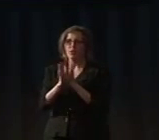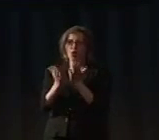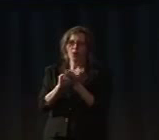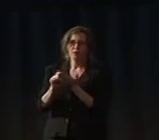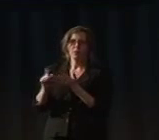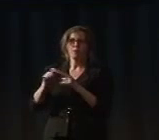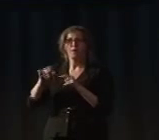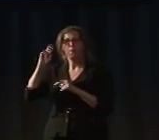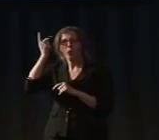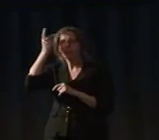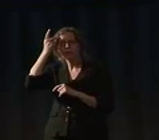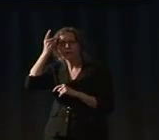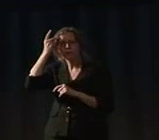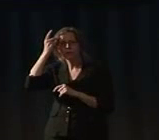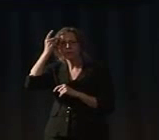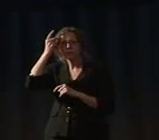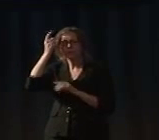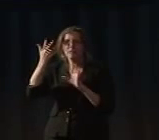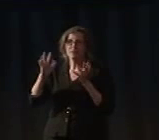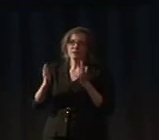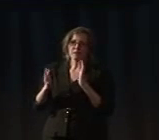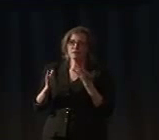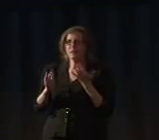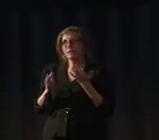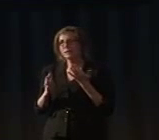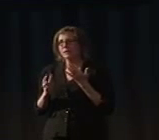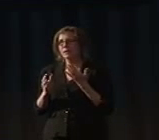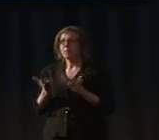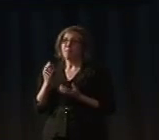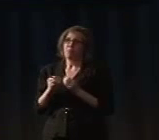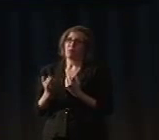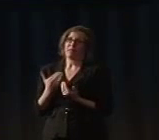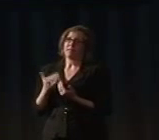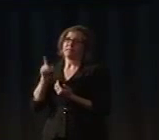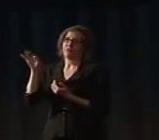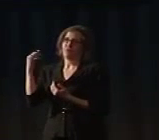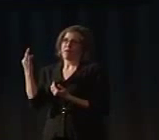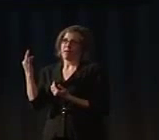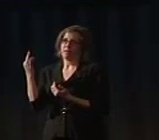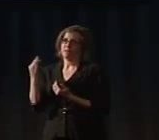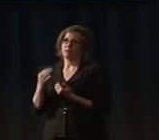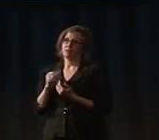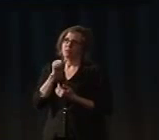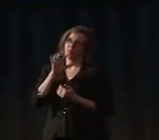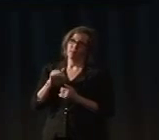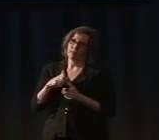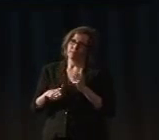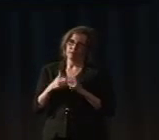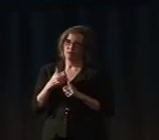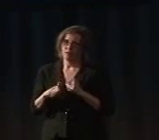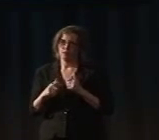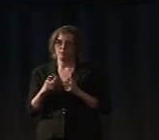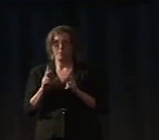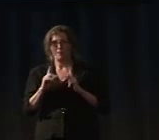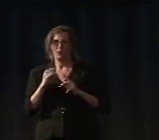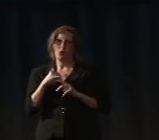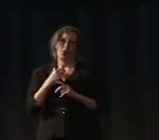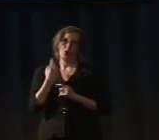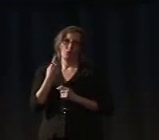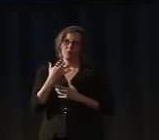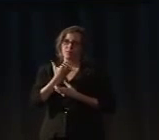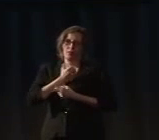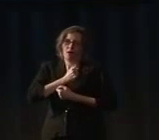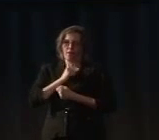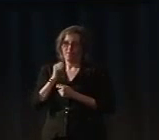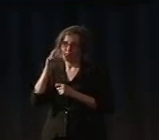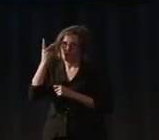hard topic, but it's slightly easier, especially in France. I mean, it's not that difficult to interest people to politics. But to this